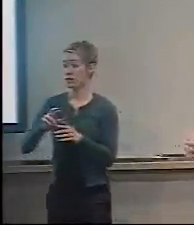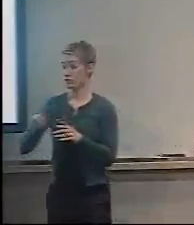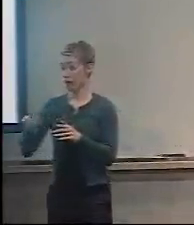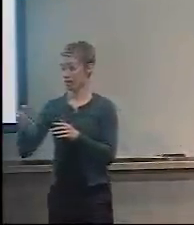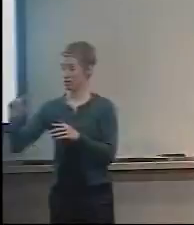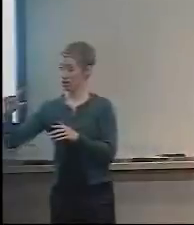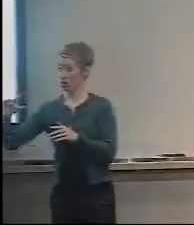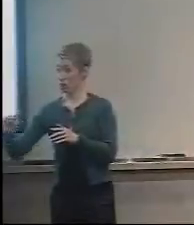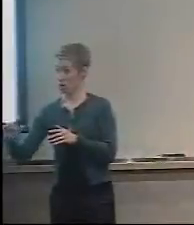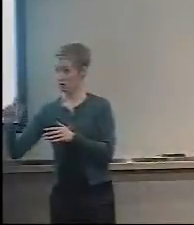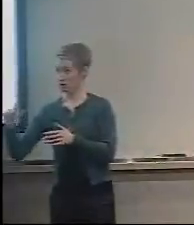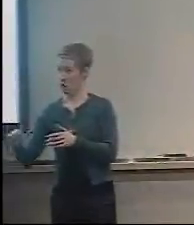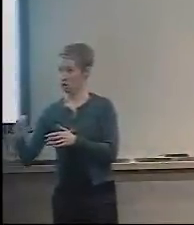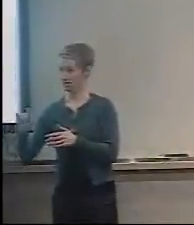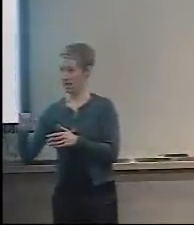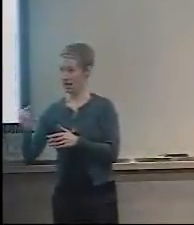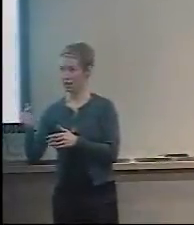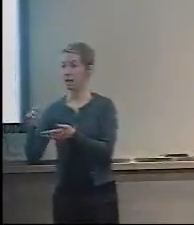which means you can do